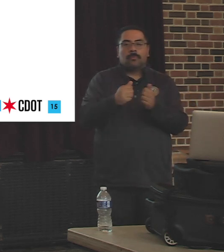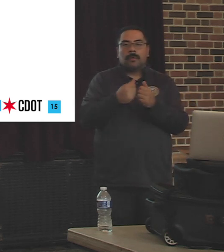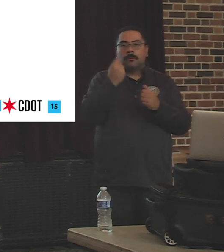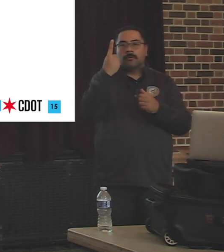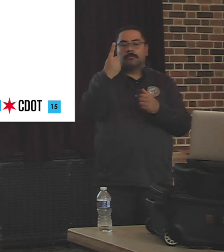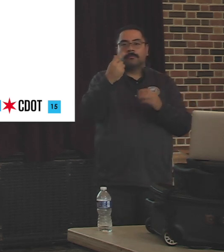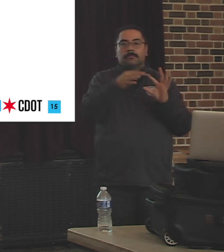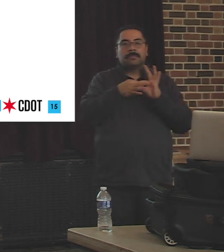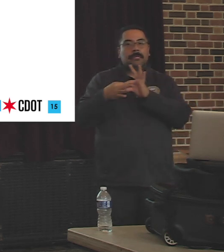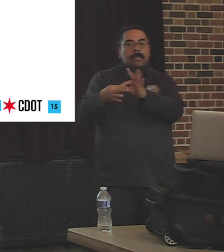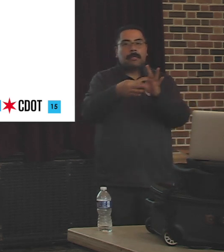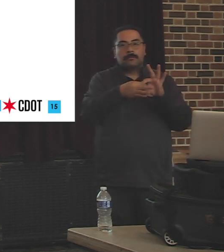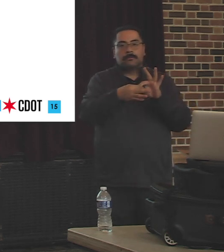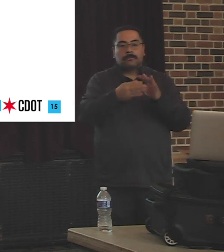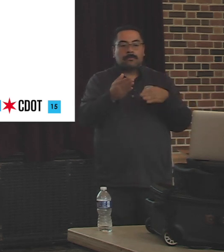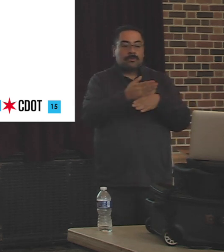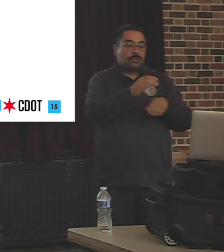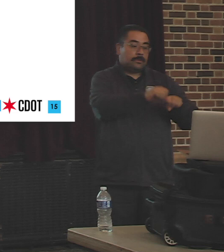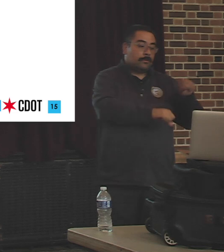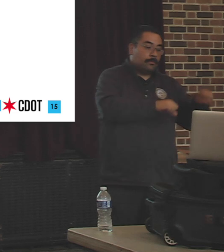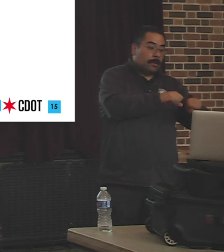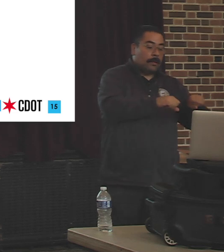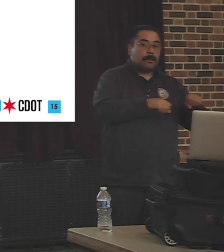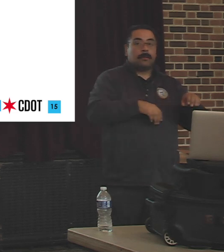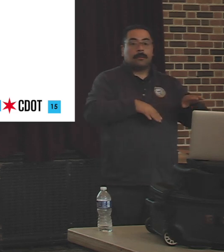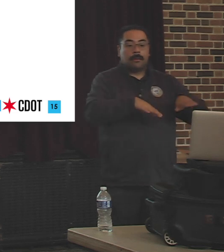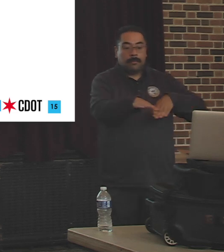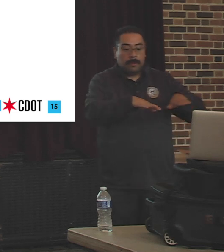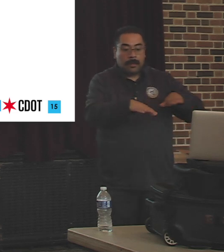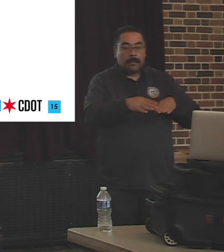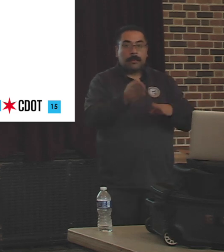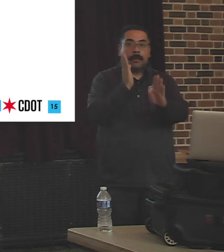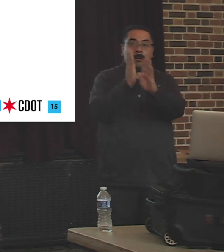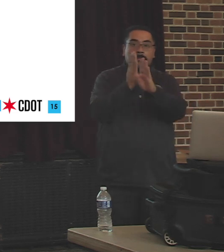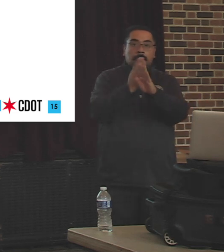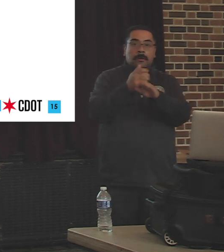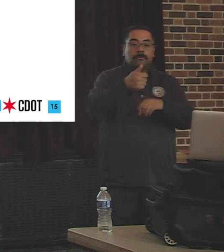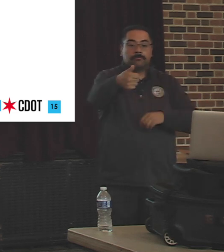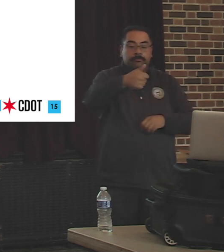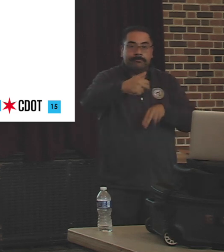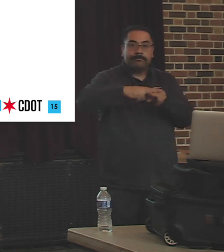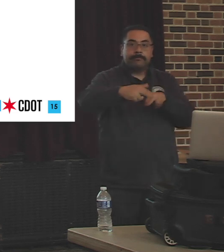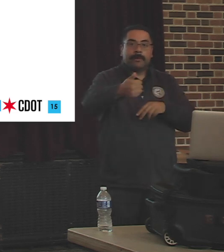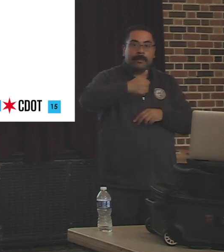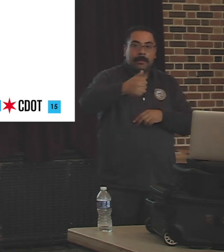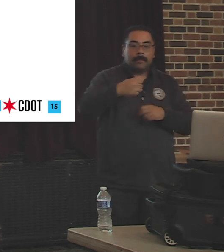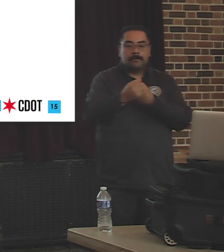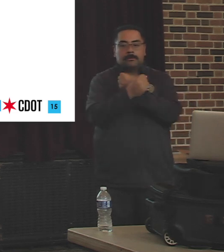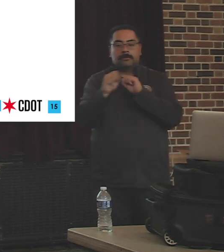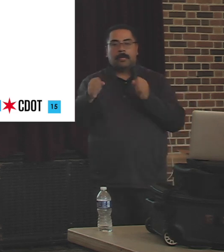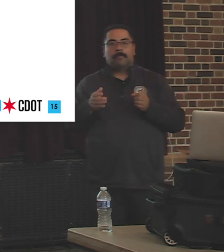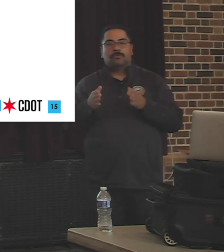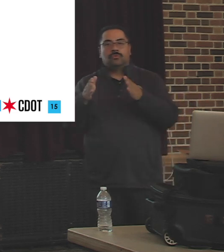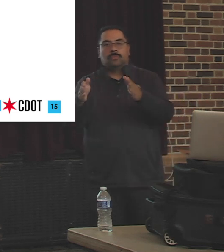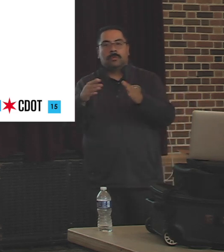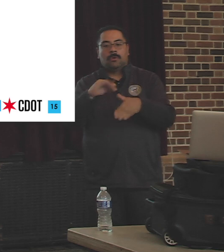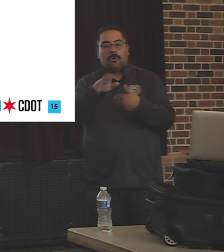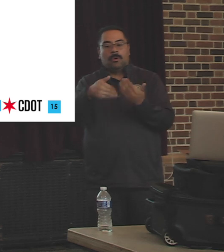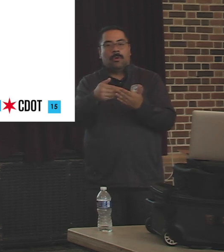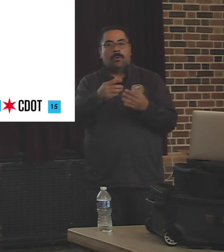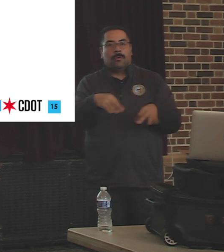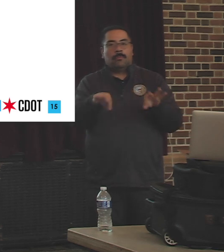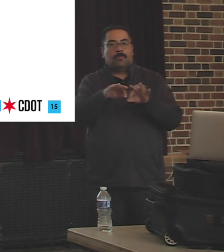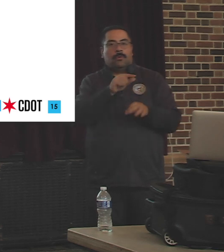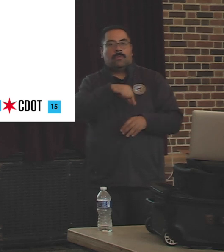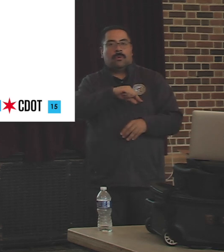and the relationship between biking, walking, transit, safe streets, and all these really important quality of life issues that are top of mind